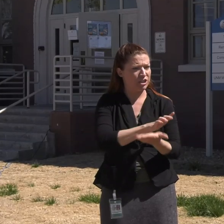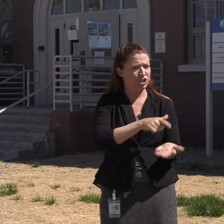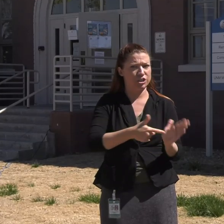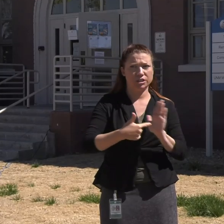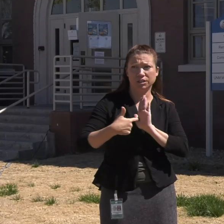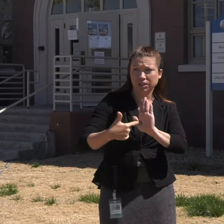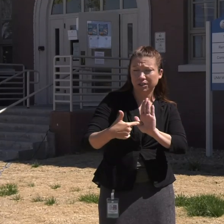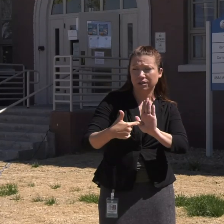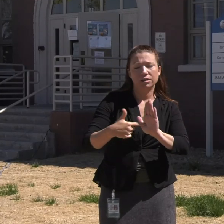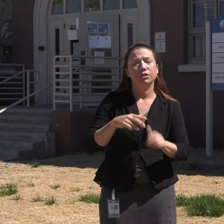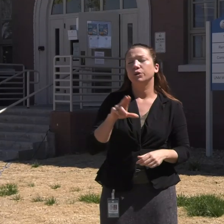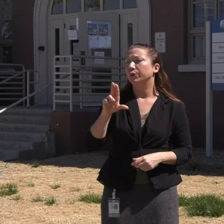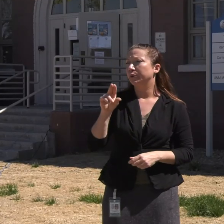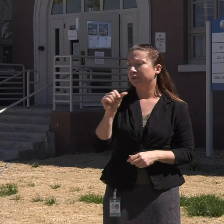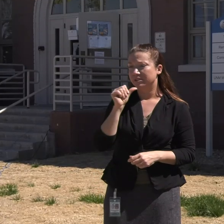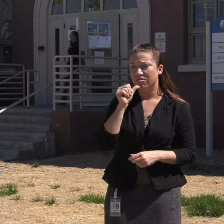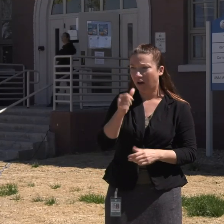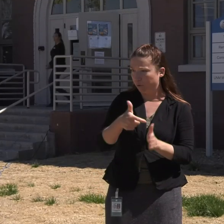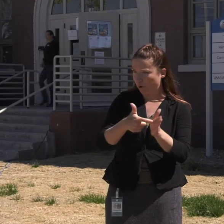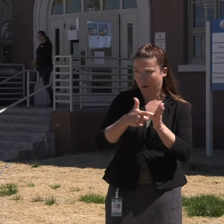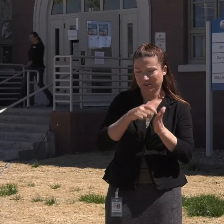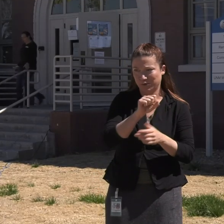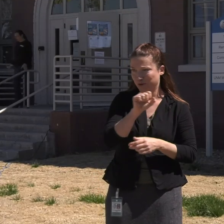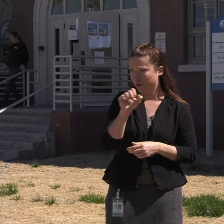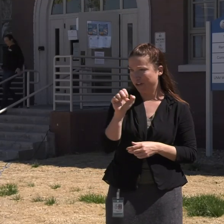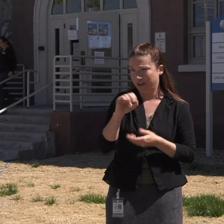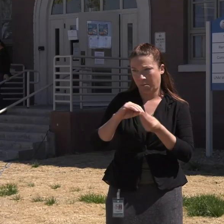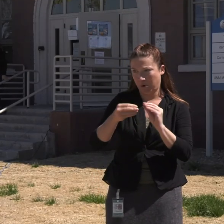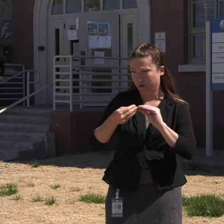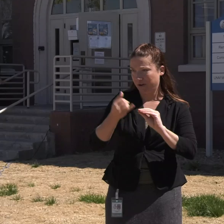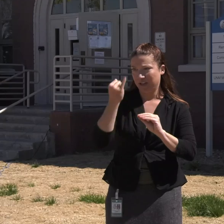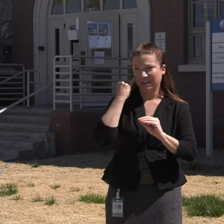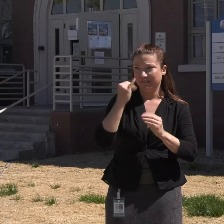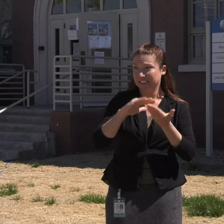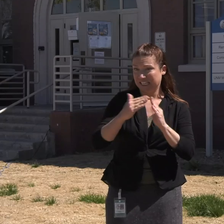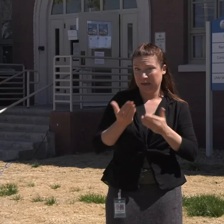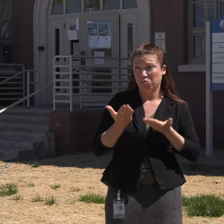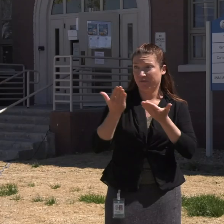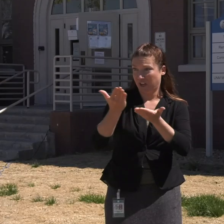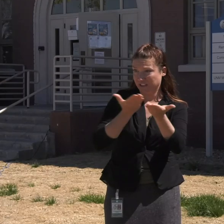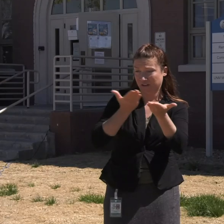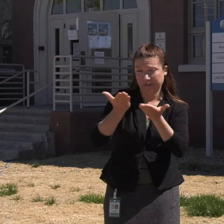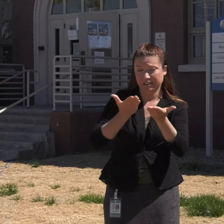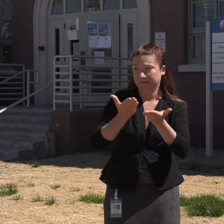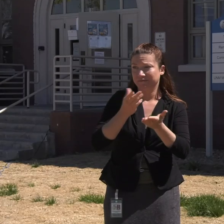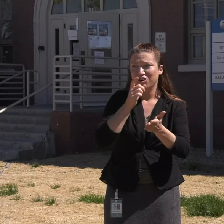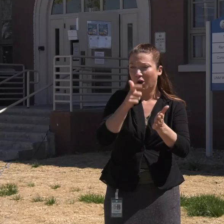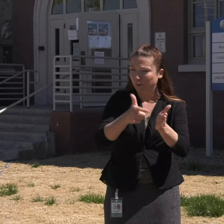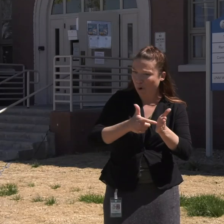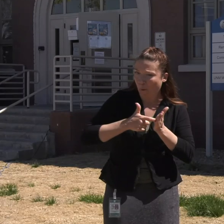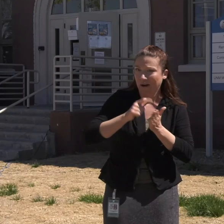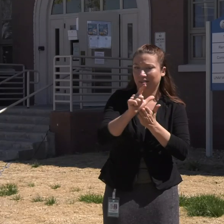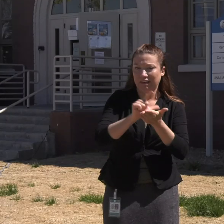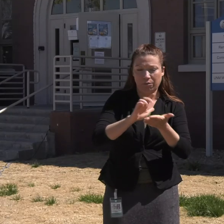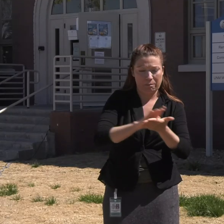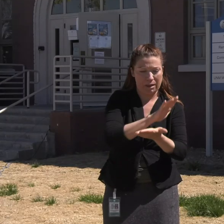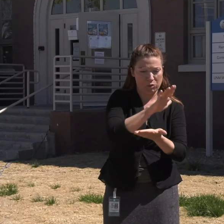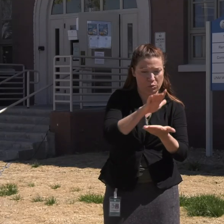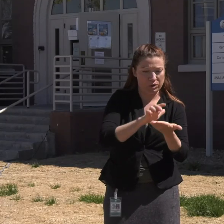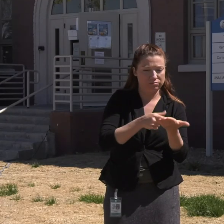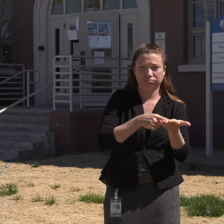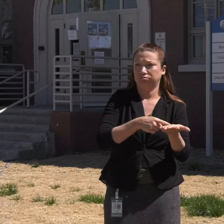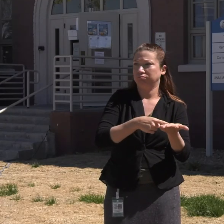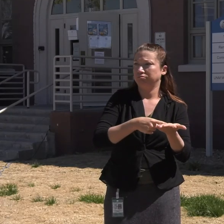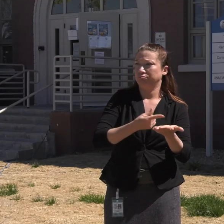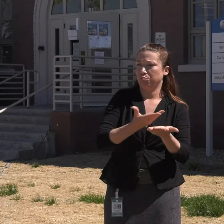city provides does not require a social security number or any questions about documentation or any of that nature.